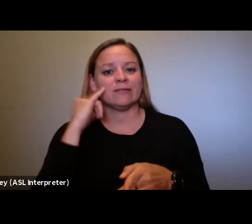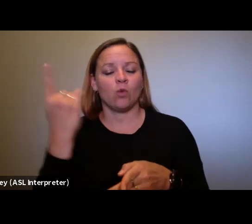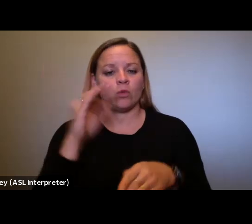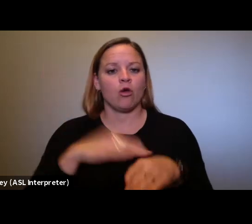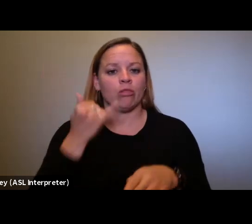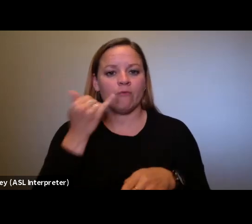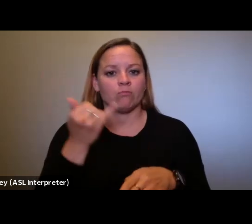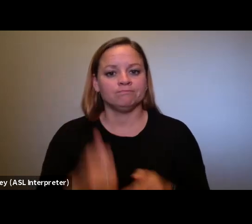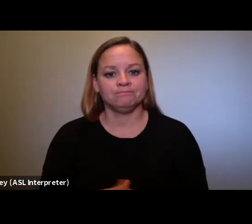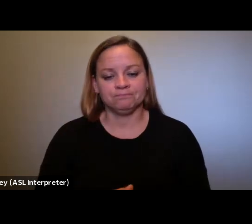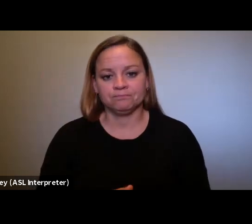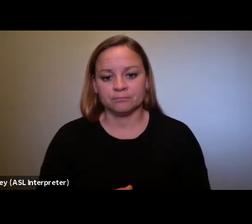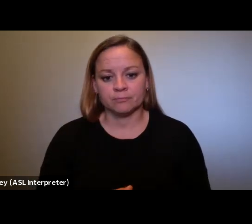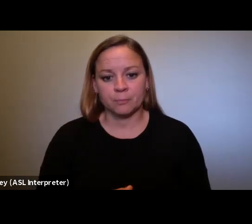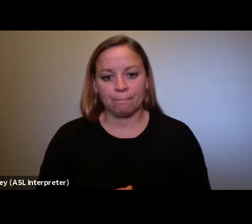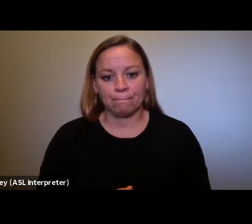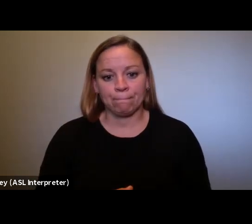phone.